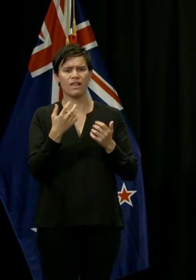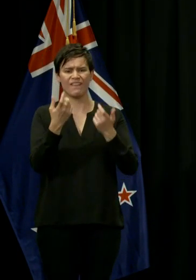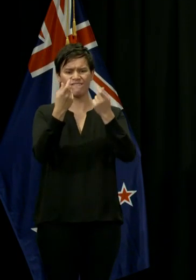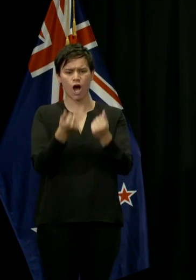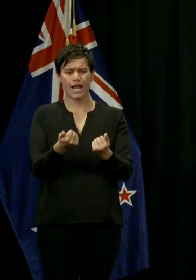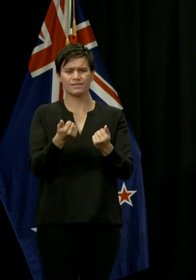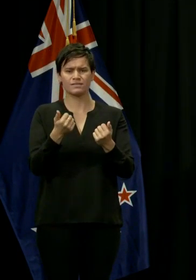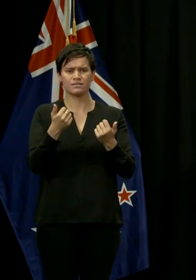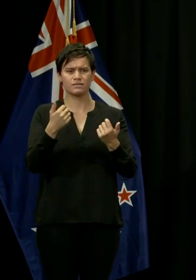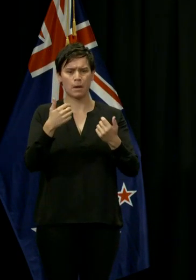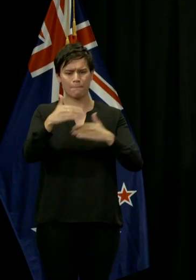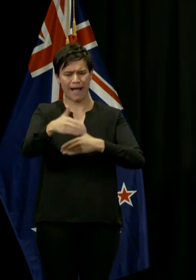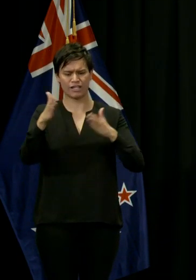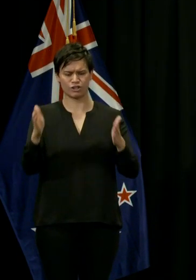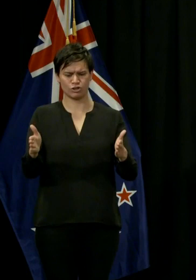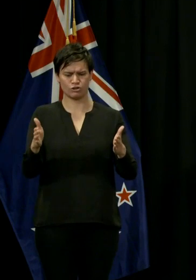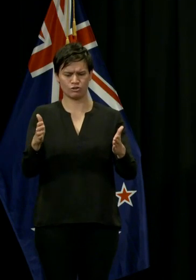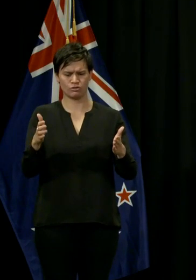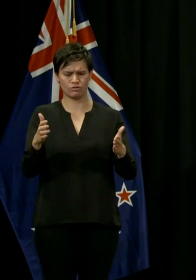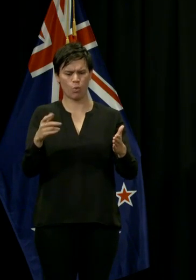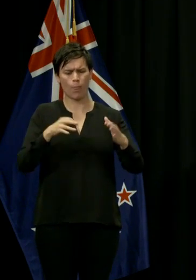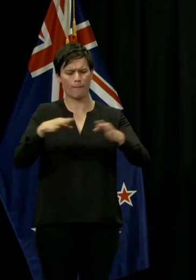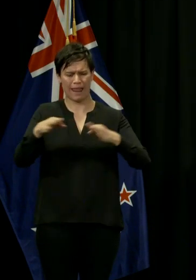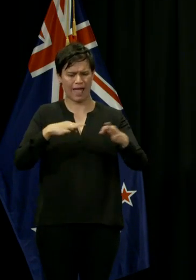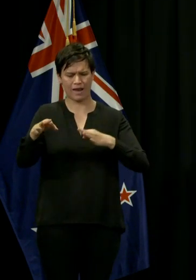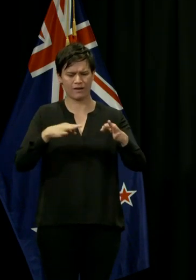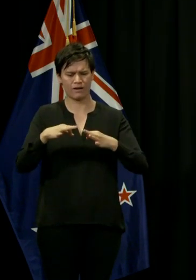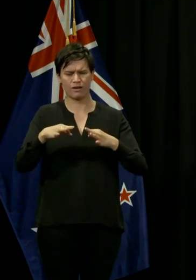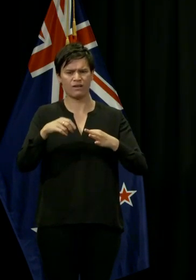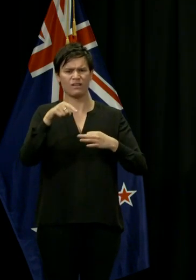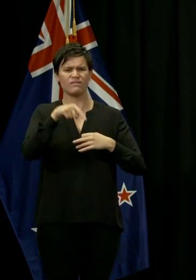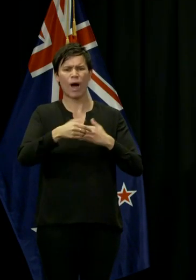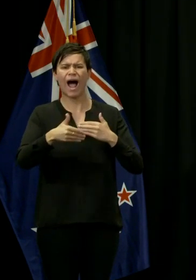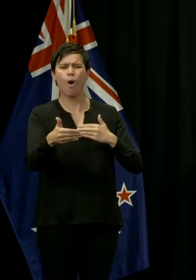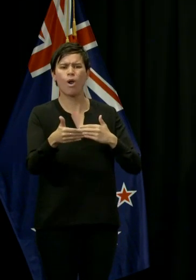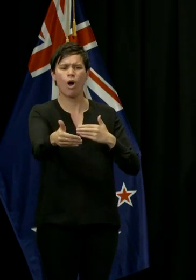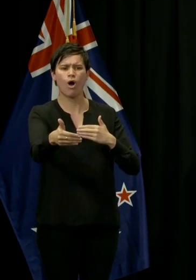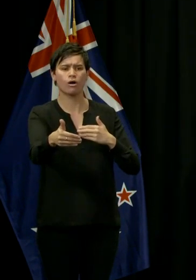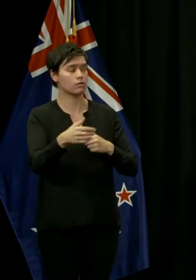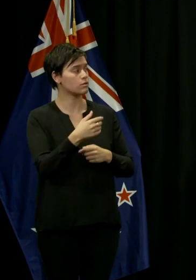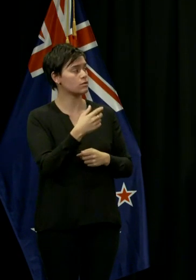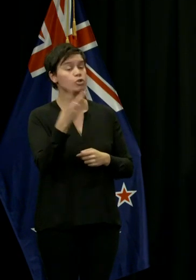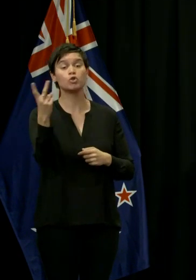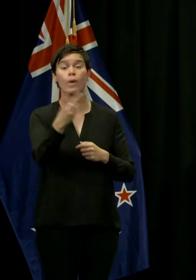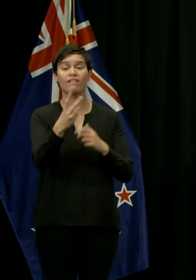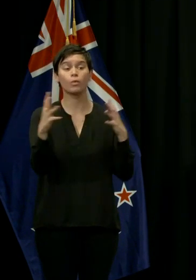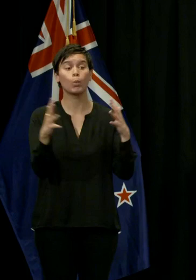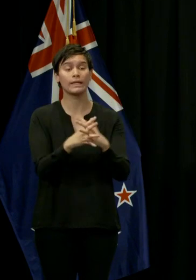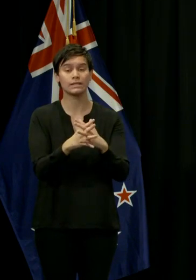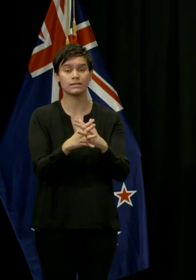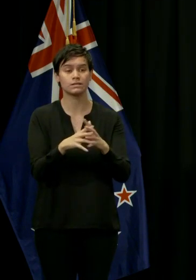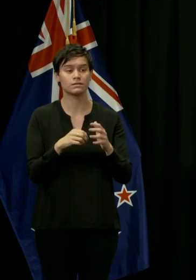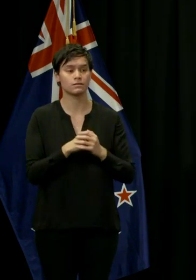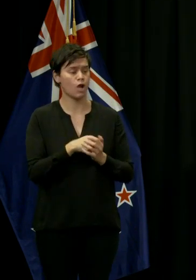6-week time limit on it? And is the 9 billion 6 weeks, 12 weeks. time limit on it? And is the 9 billion